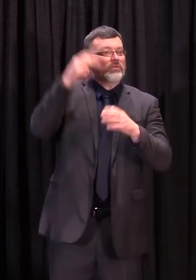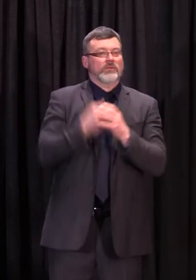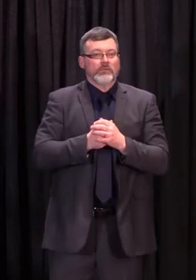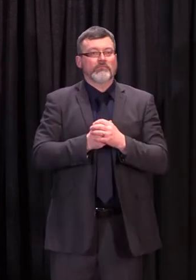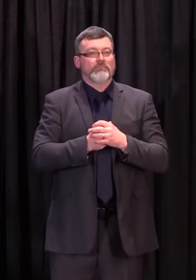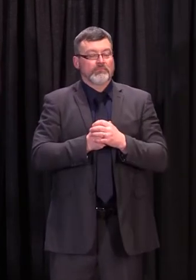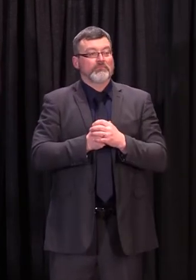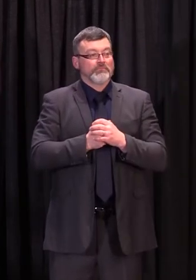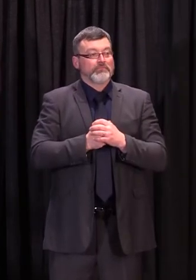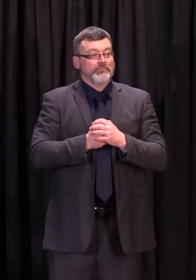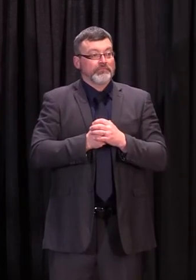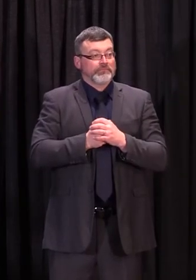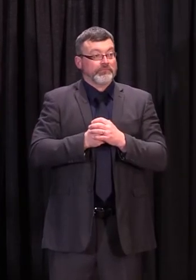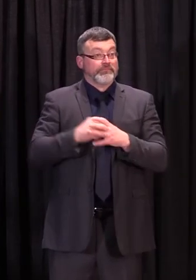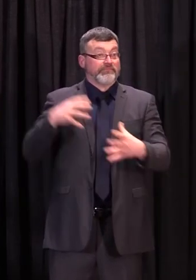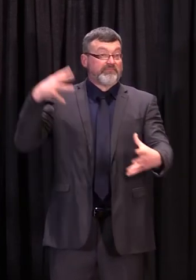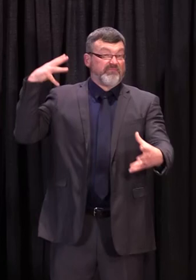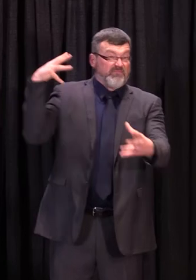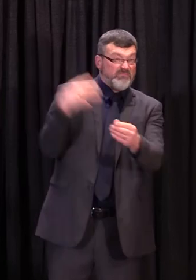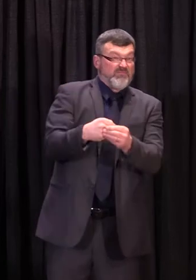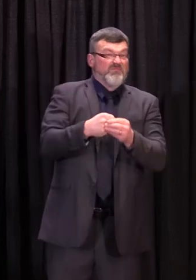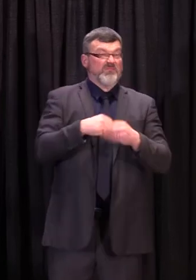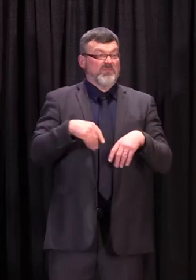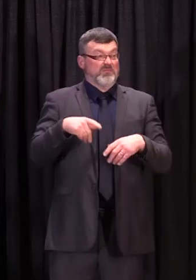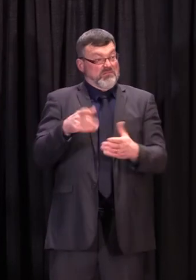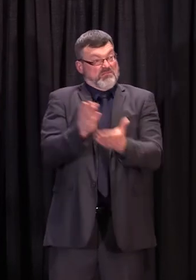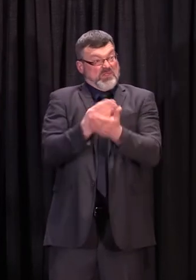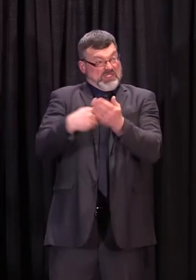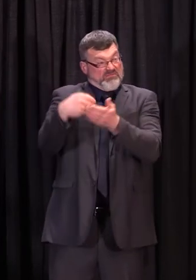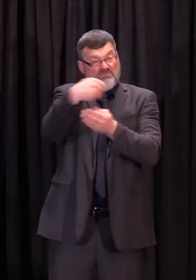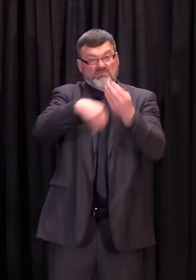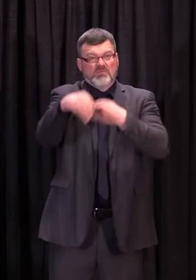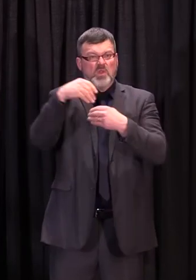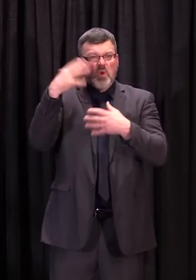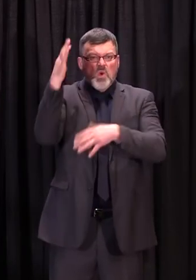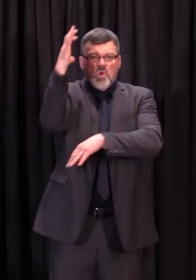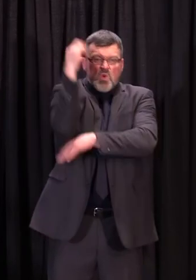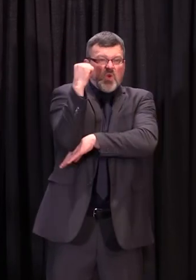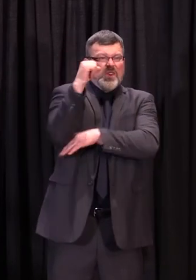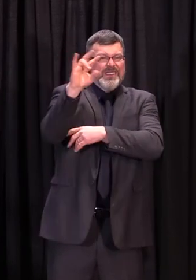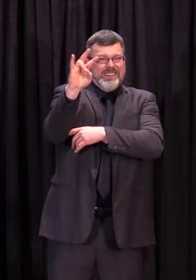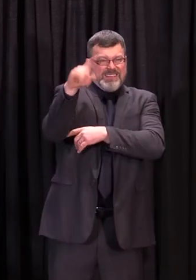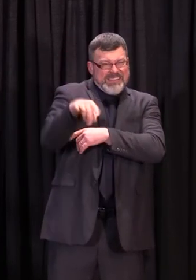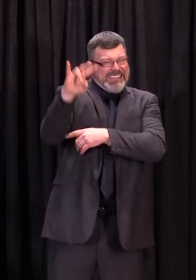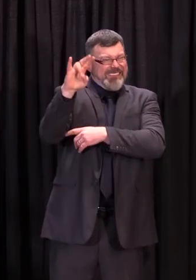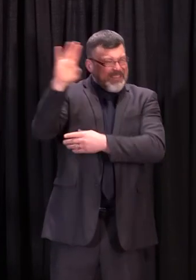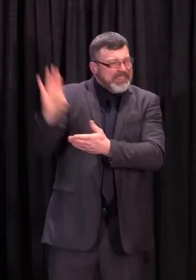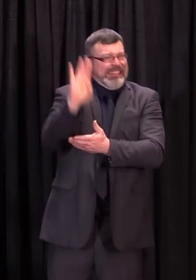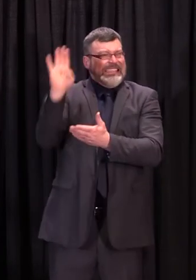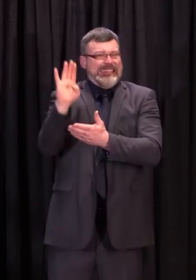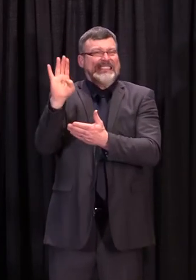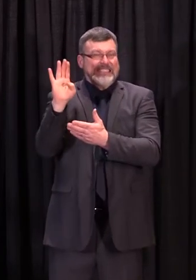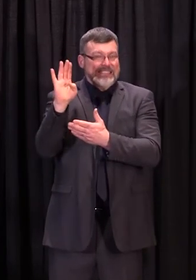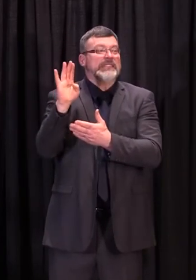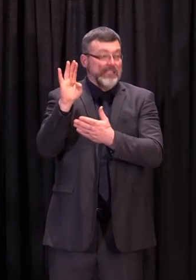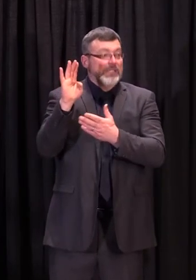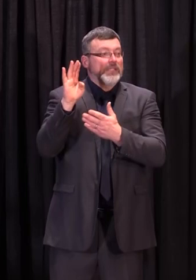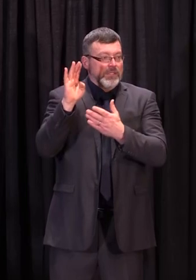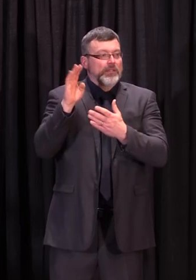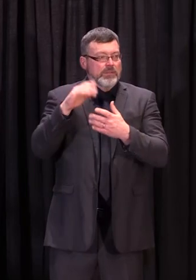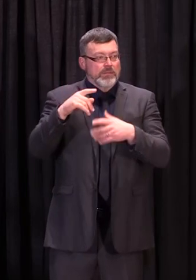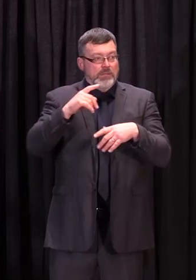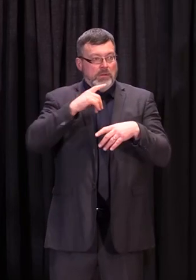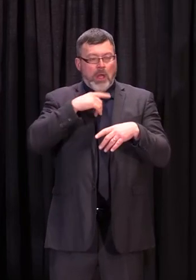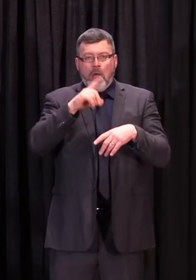In total, this budget invests a record $7.7 billion without raising